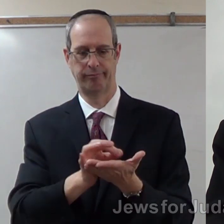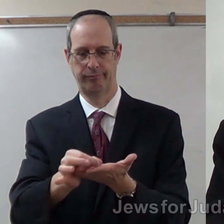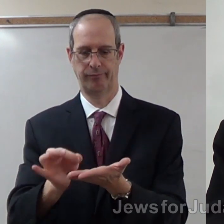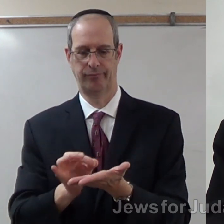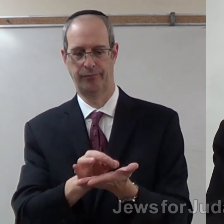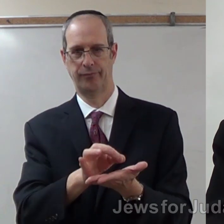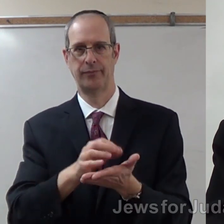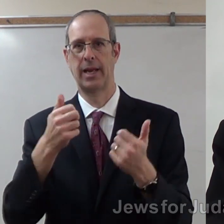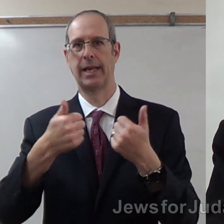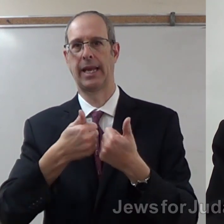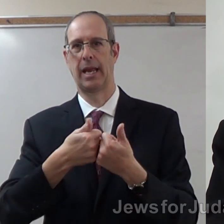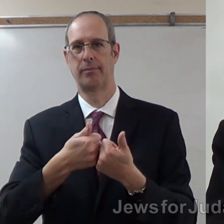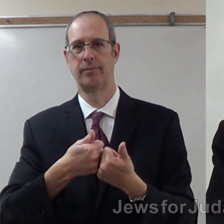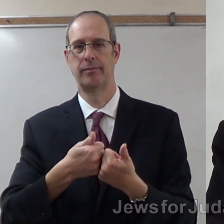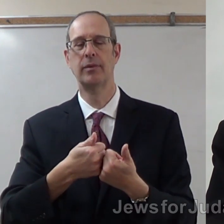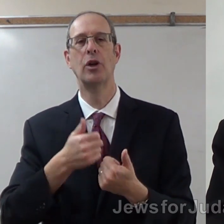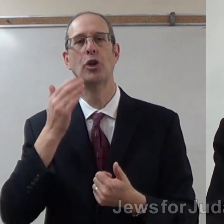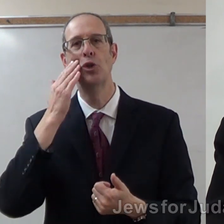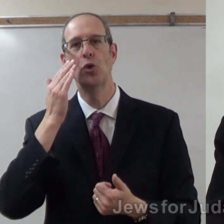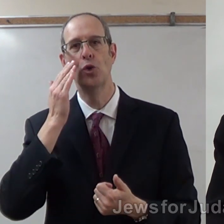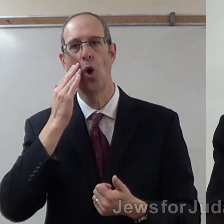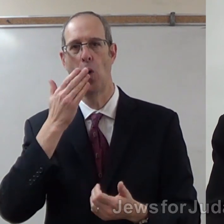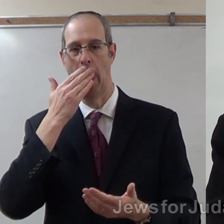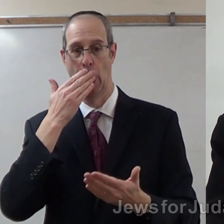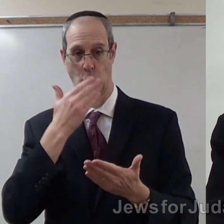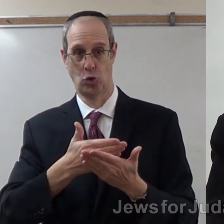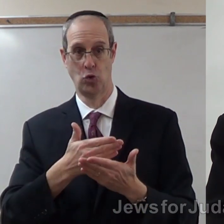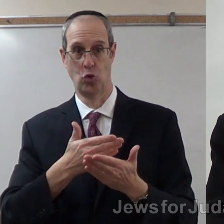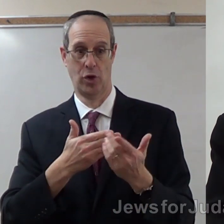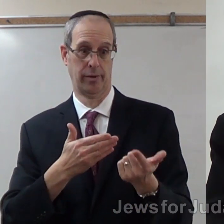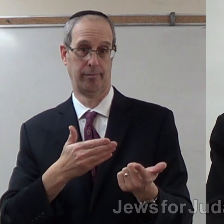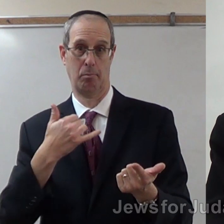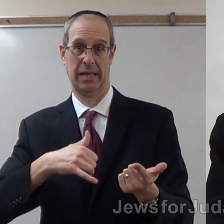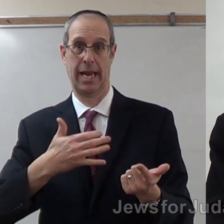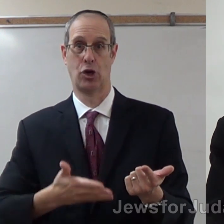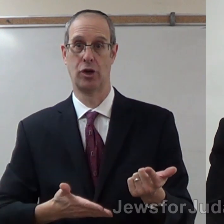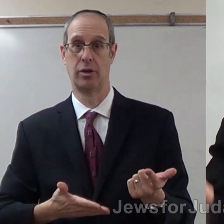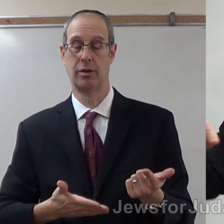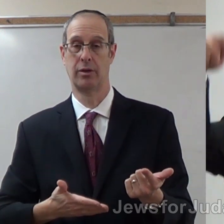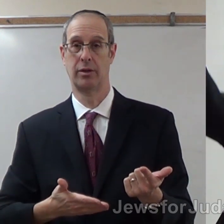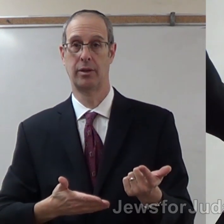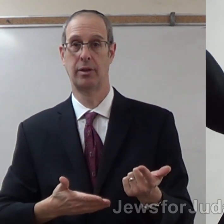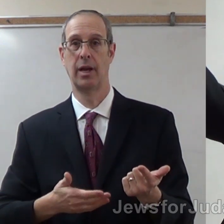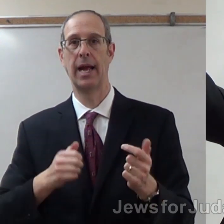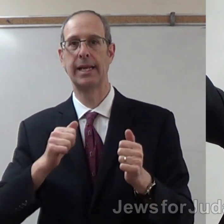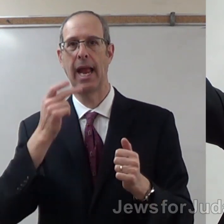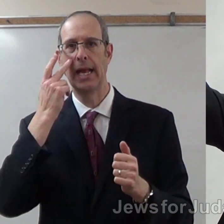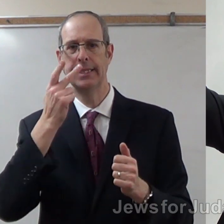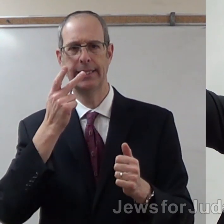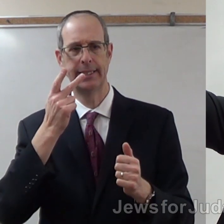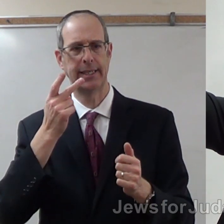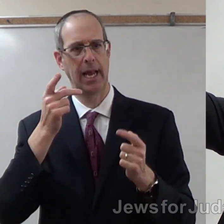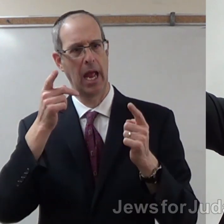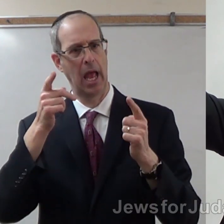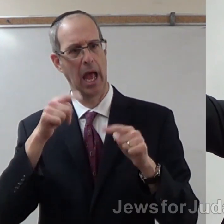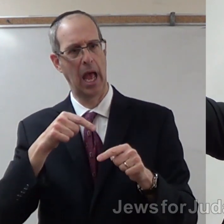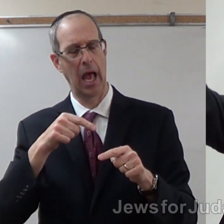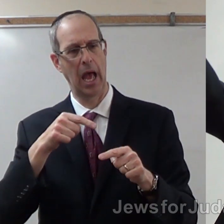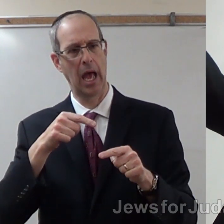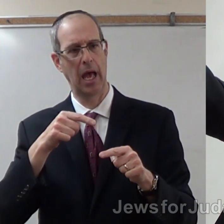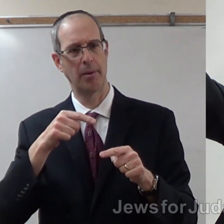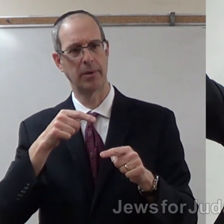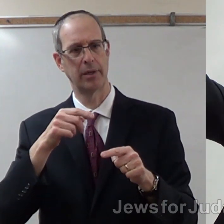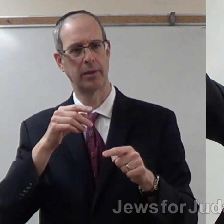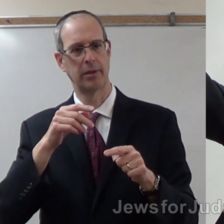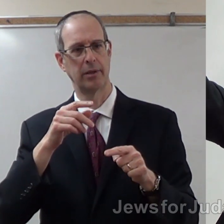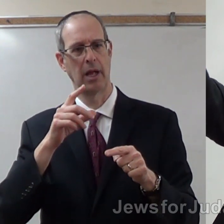so you know that a good chess player is able to see what's going to happen in the